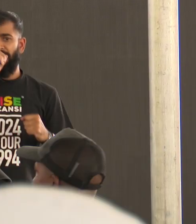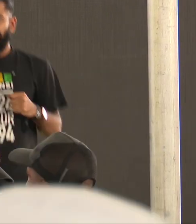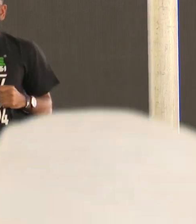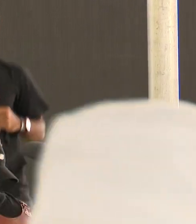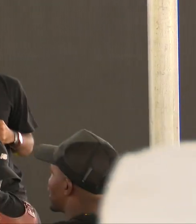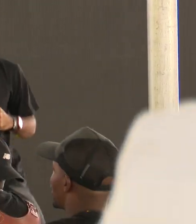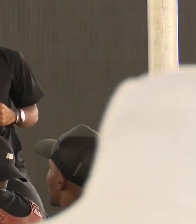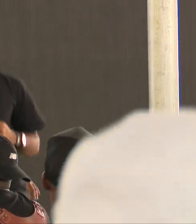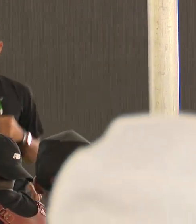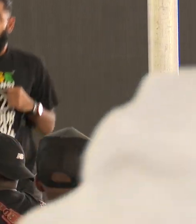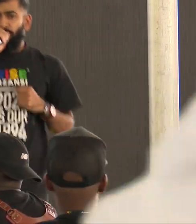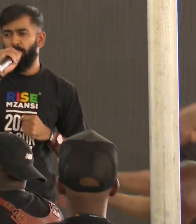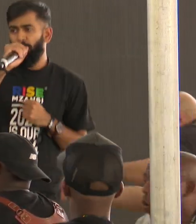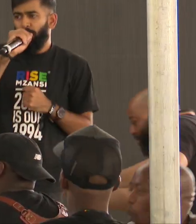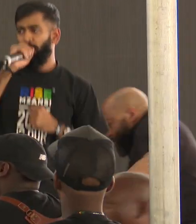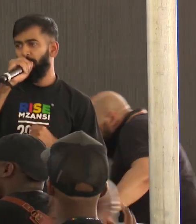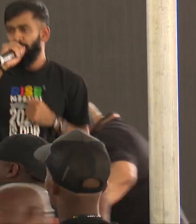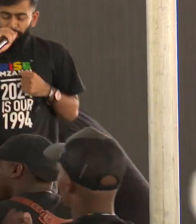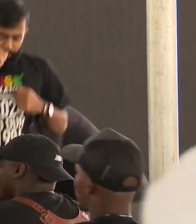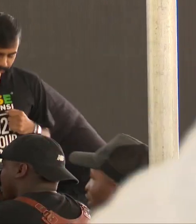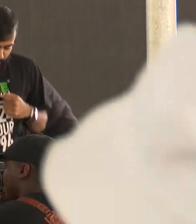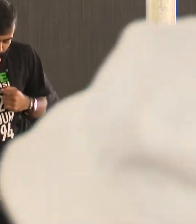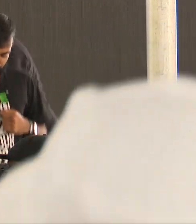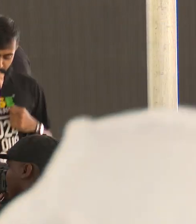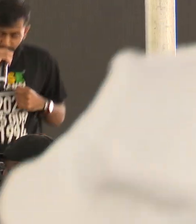Sizojika izinto